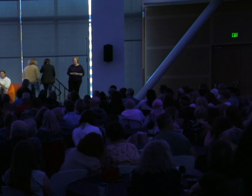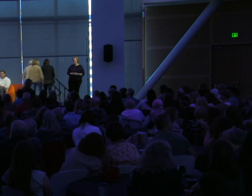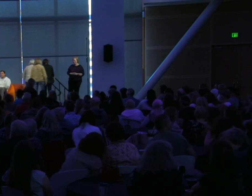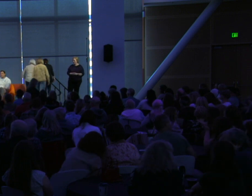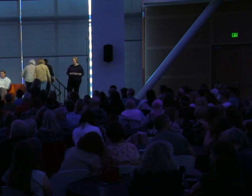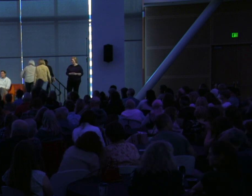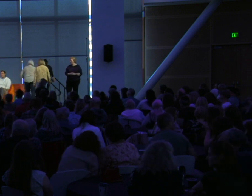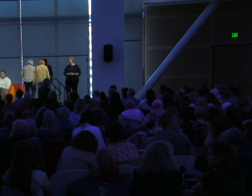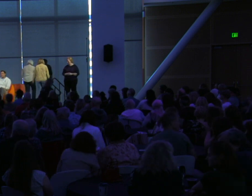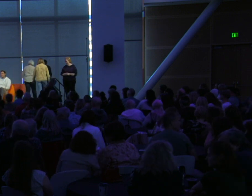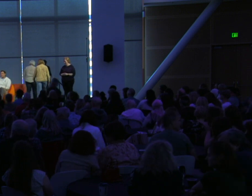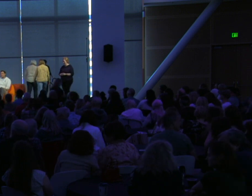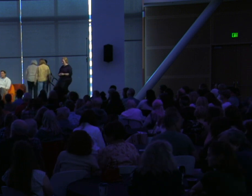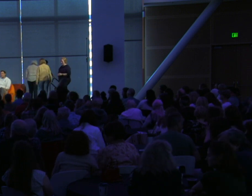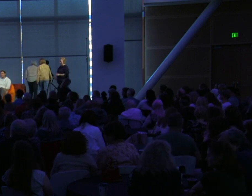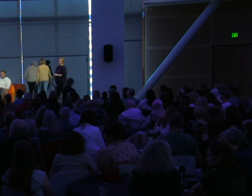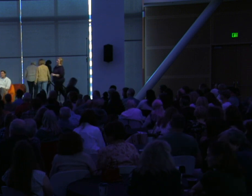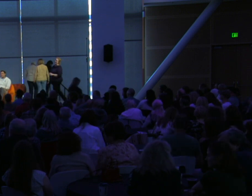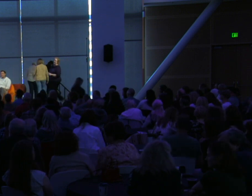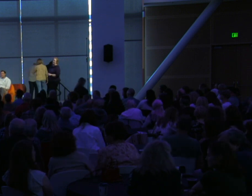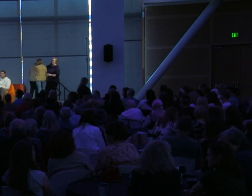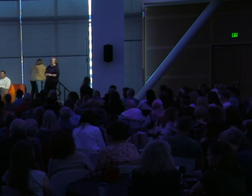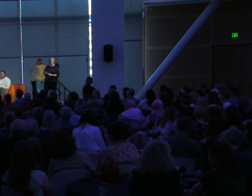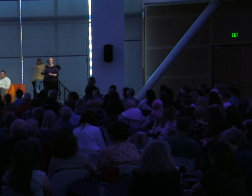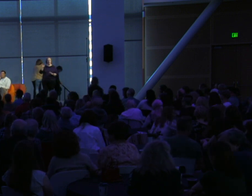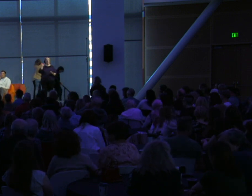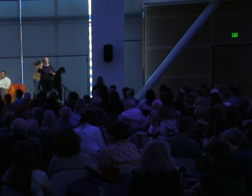All right. I